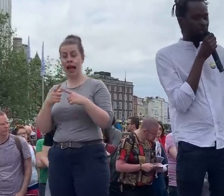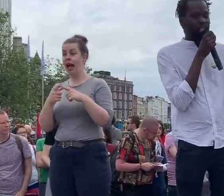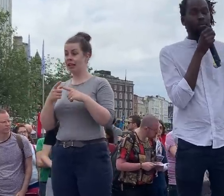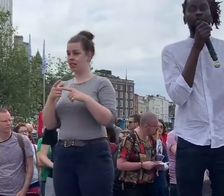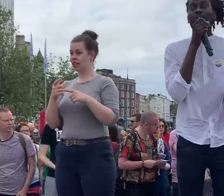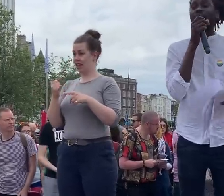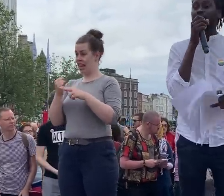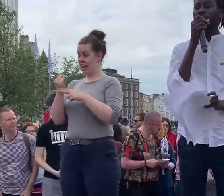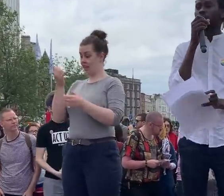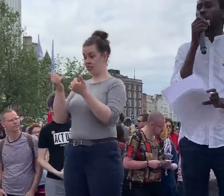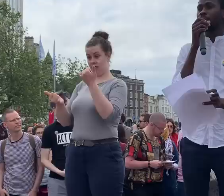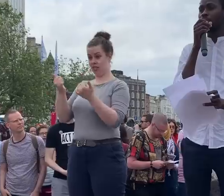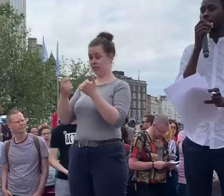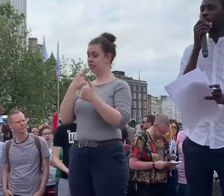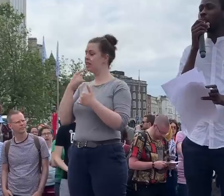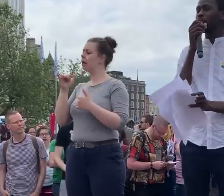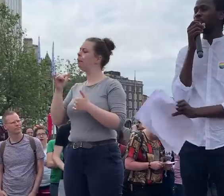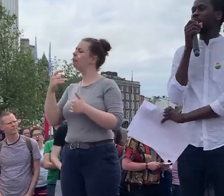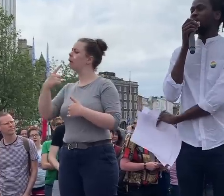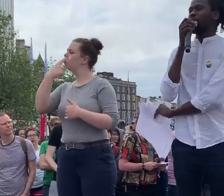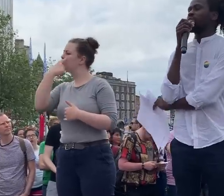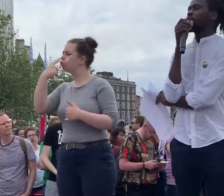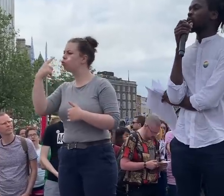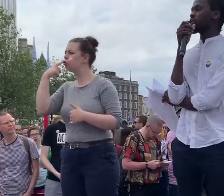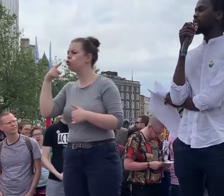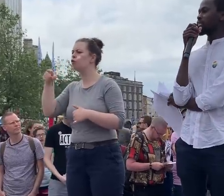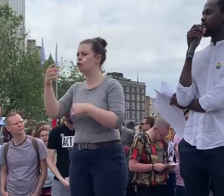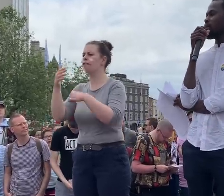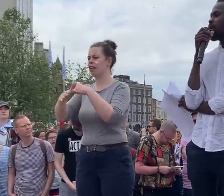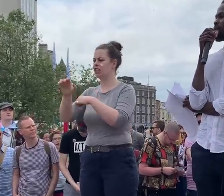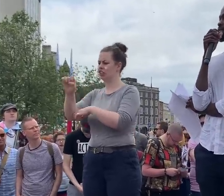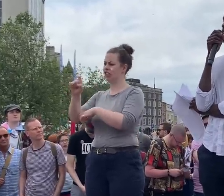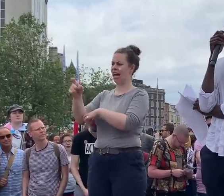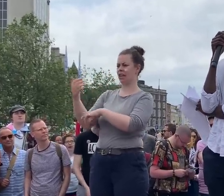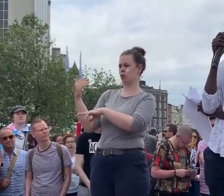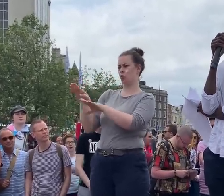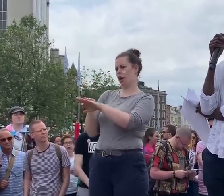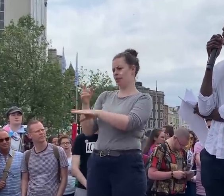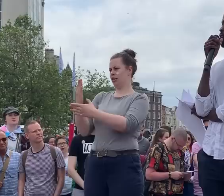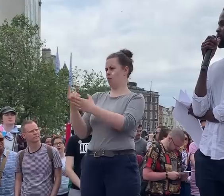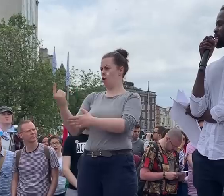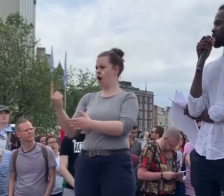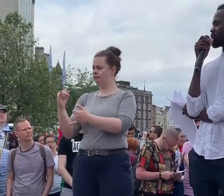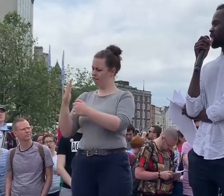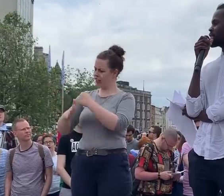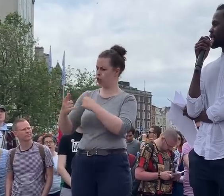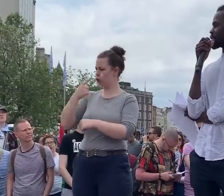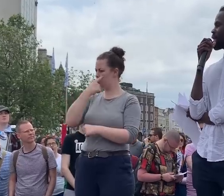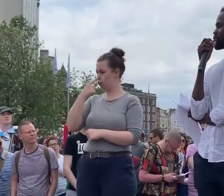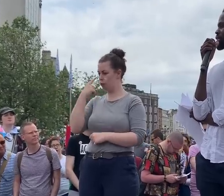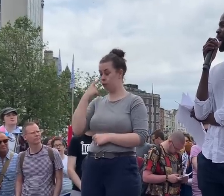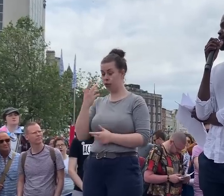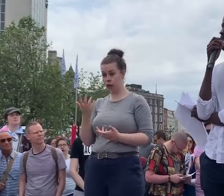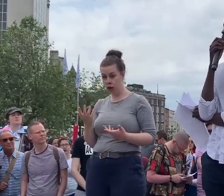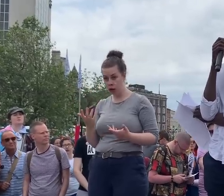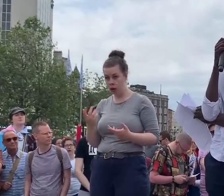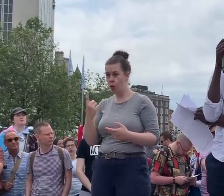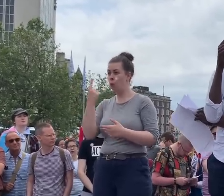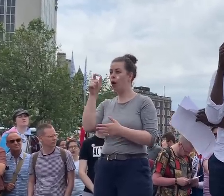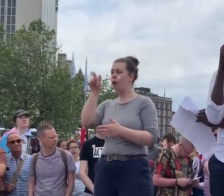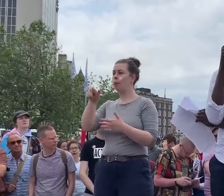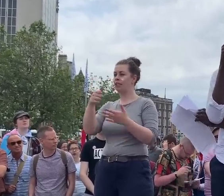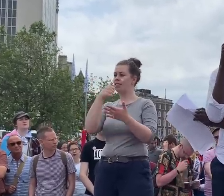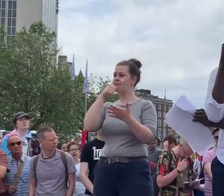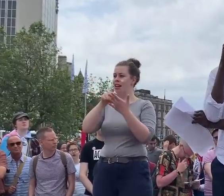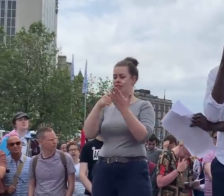appeals tribunal, they must be asked to approve their sexual orientation. Marcy received a letter from a solicitor representing an asylum seeker asking us to